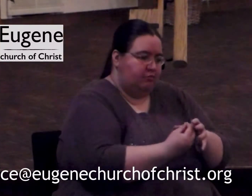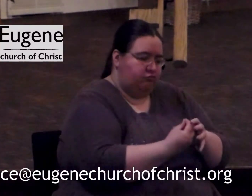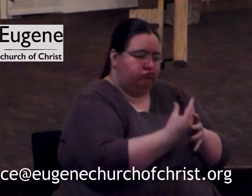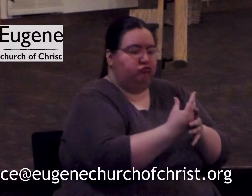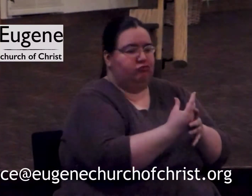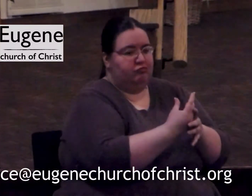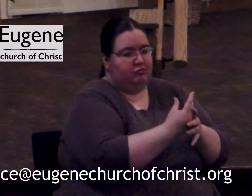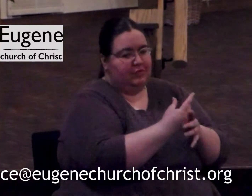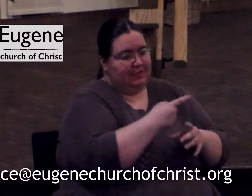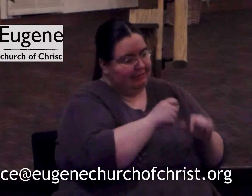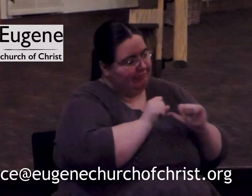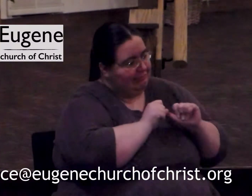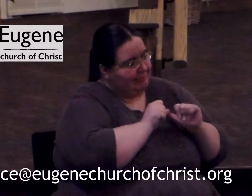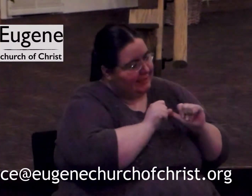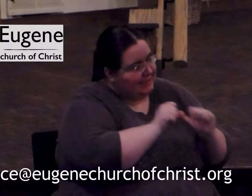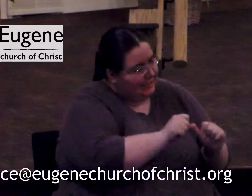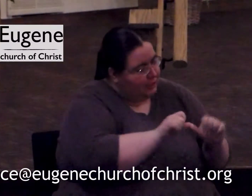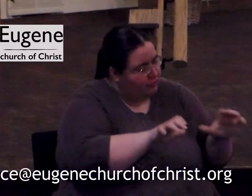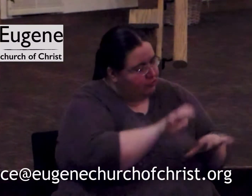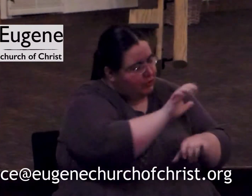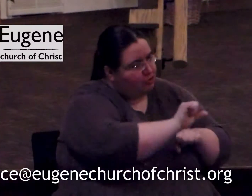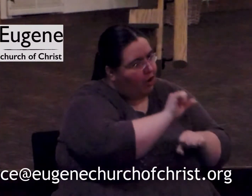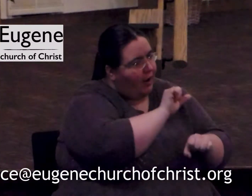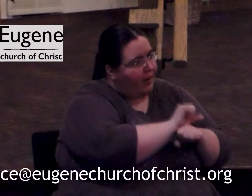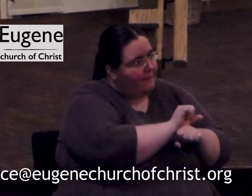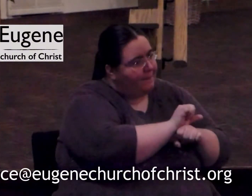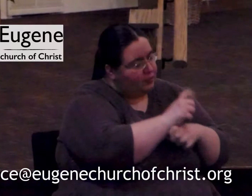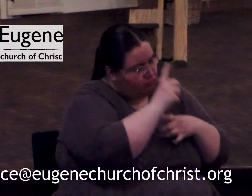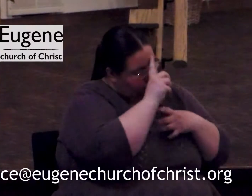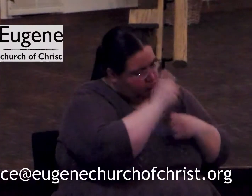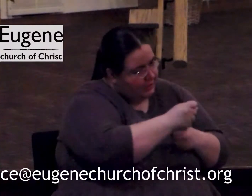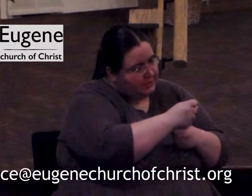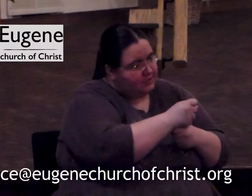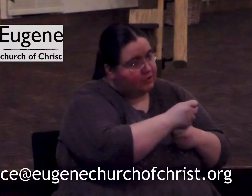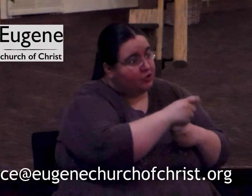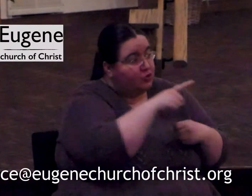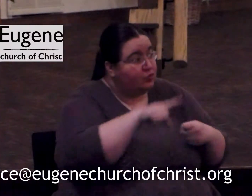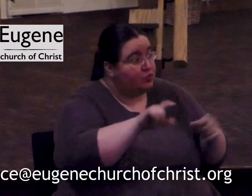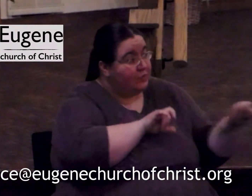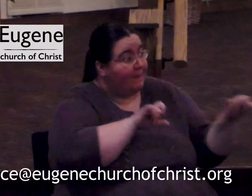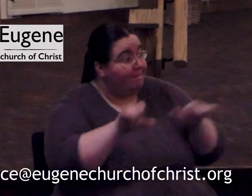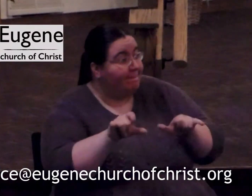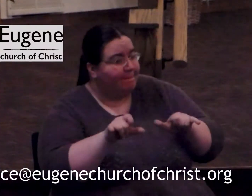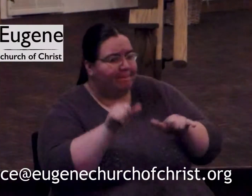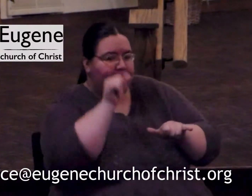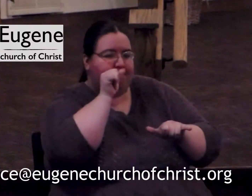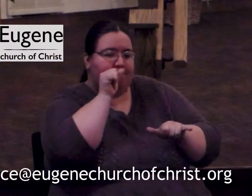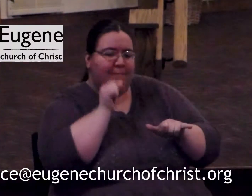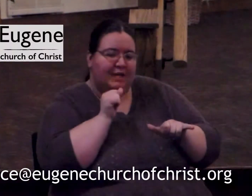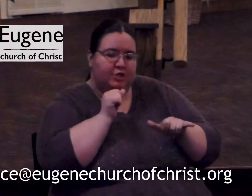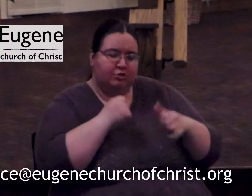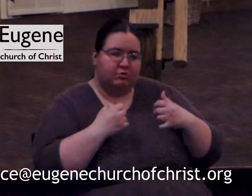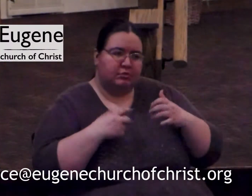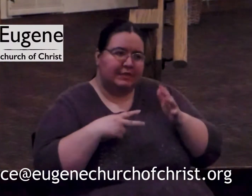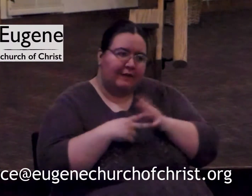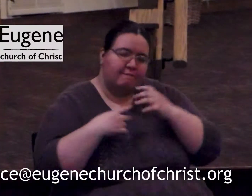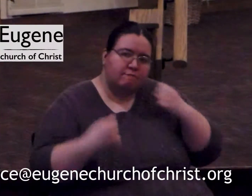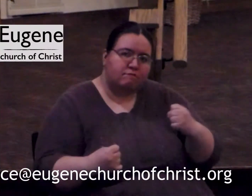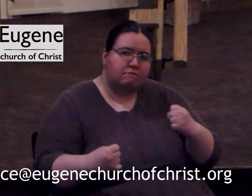to something. So he says, you too, be patient and stand firm because the Lord's coming is near.